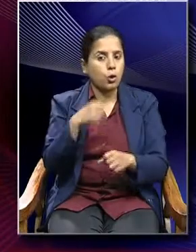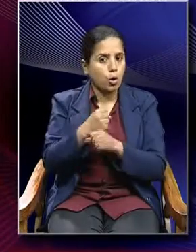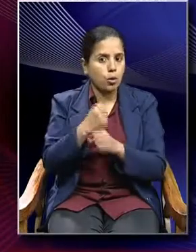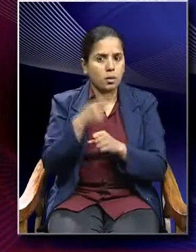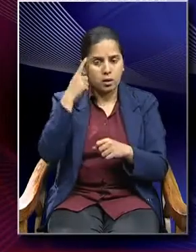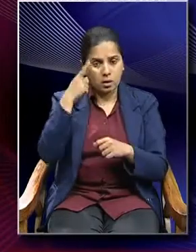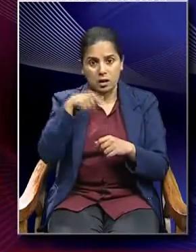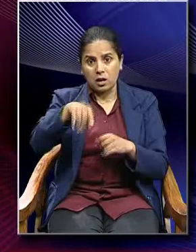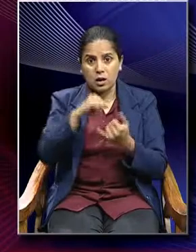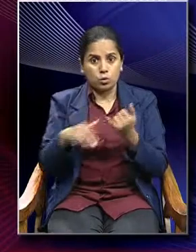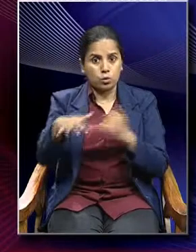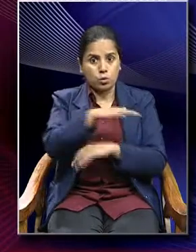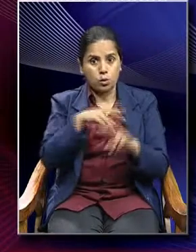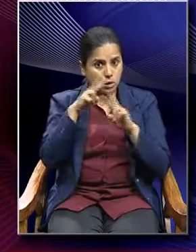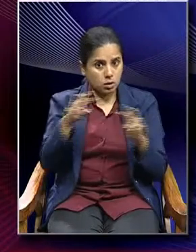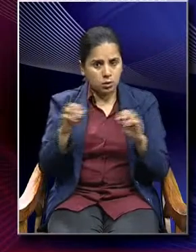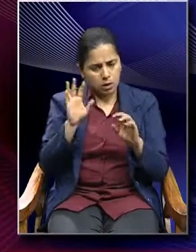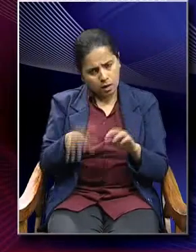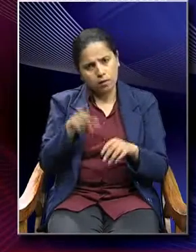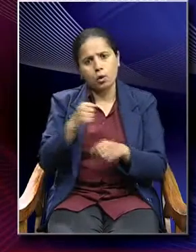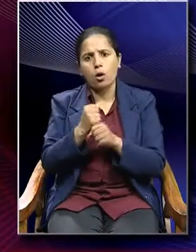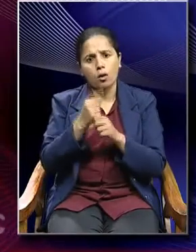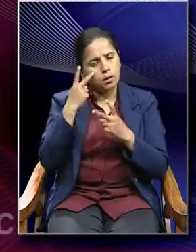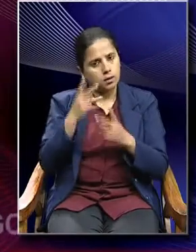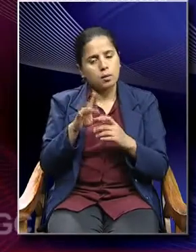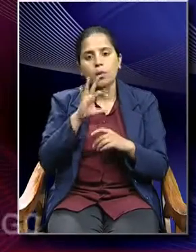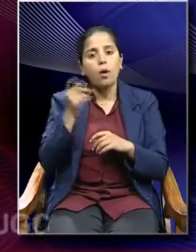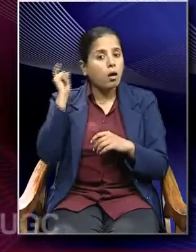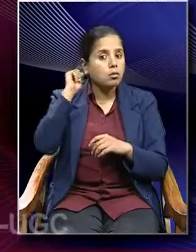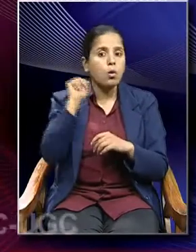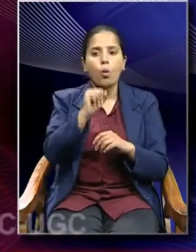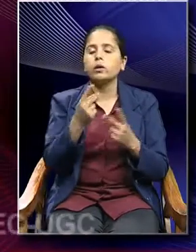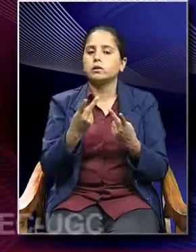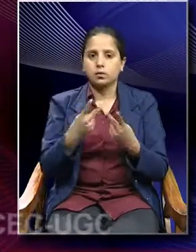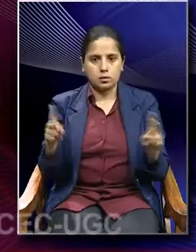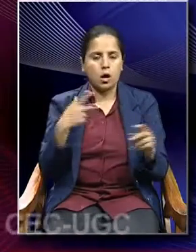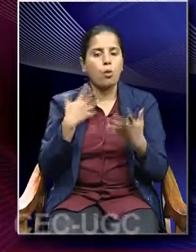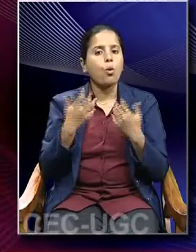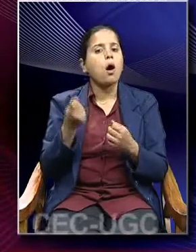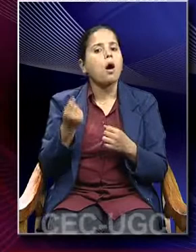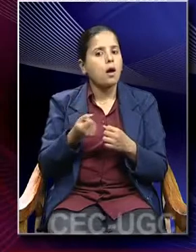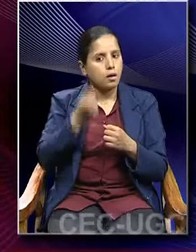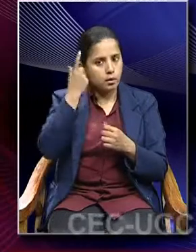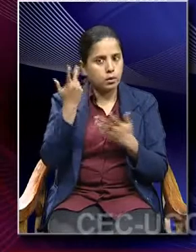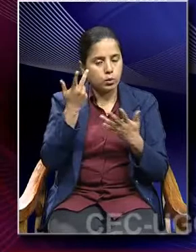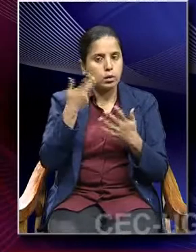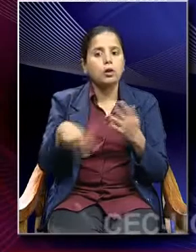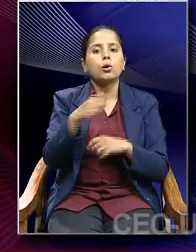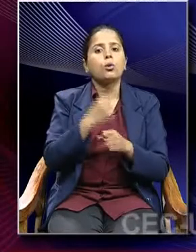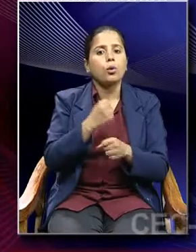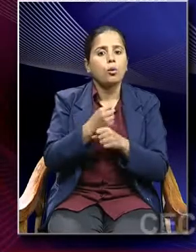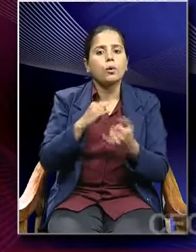do not study state, but the intention is different. We want to understand state as a